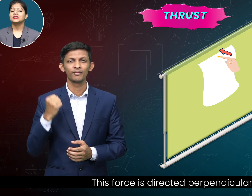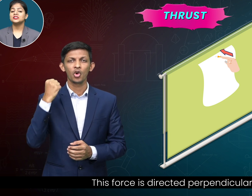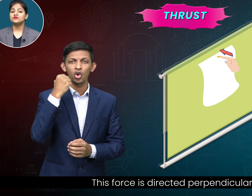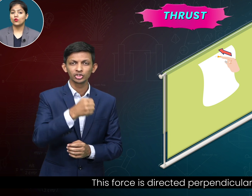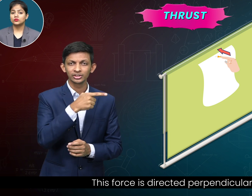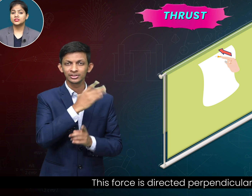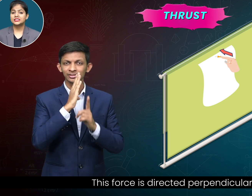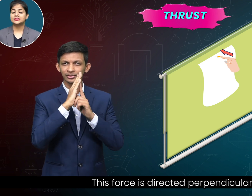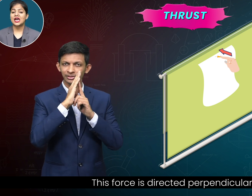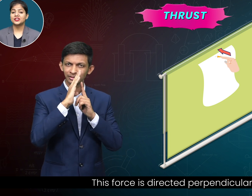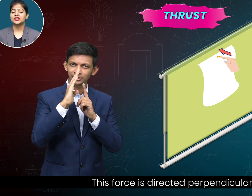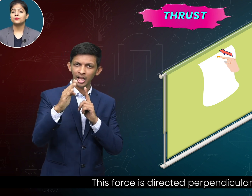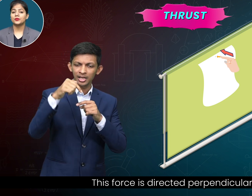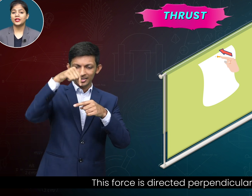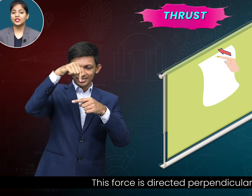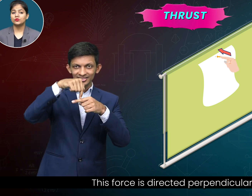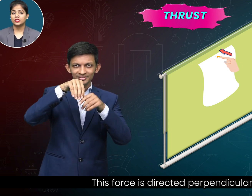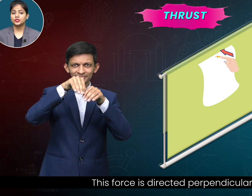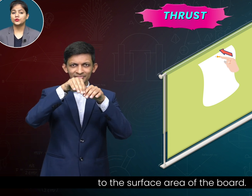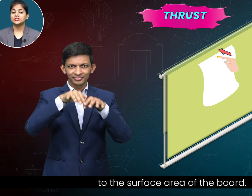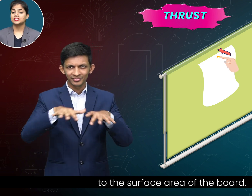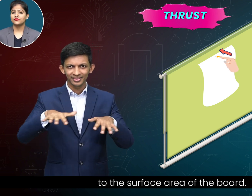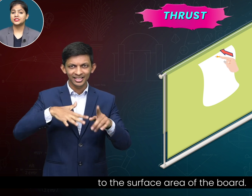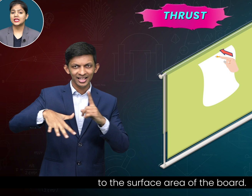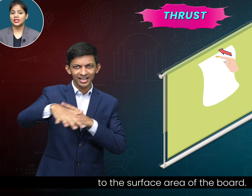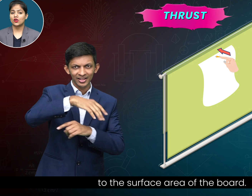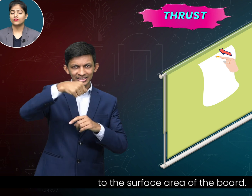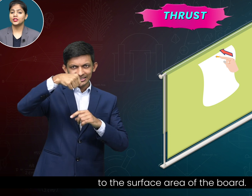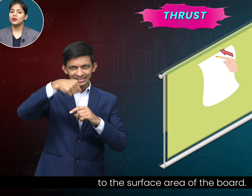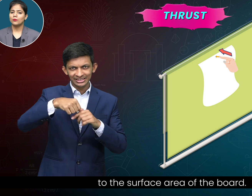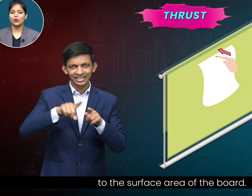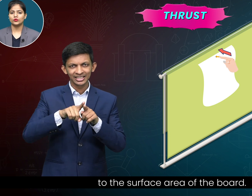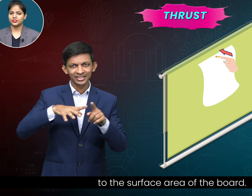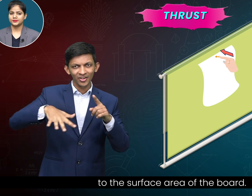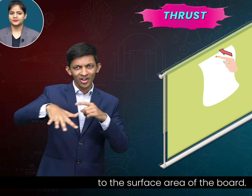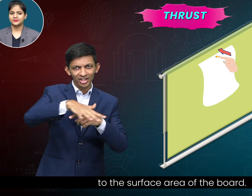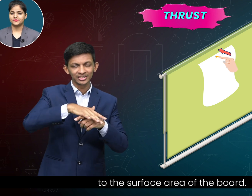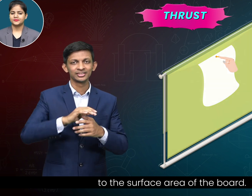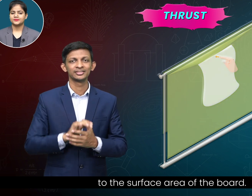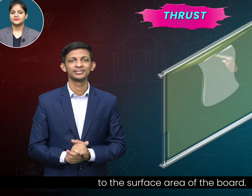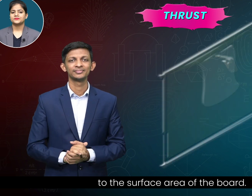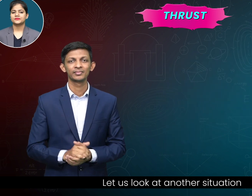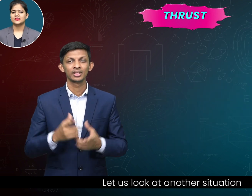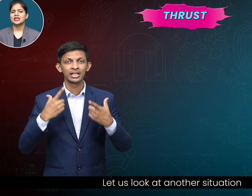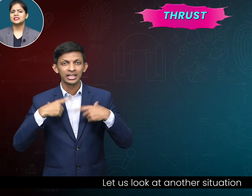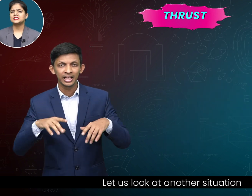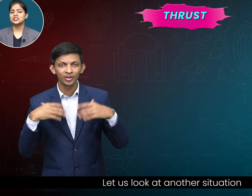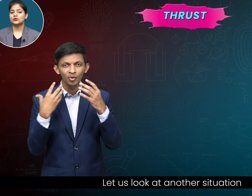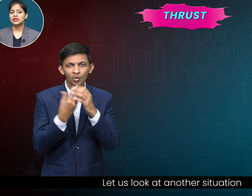This force is directed perpendicular to the surface area of the board. Let us look